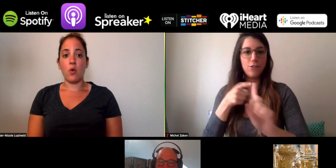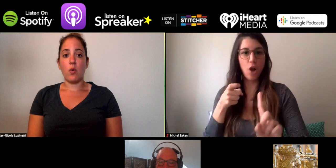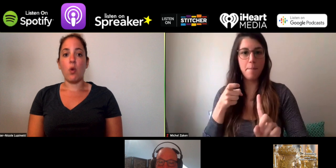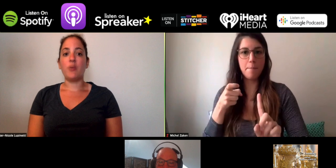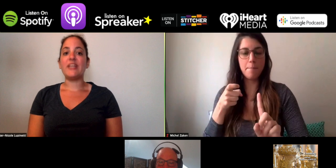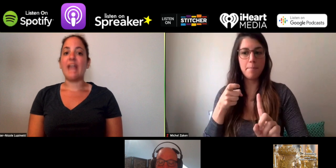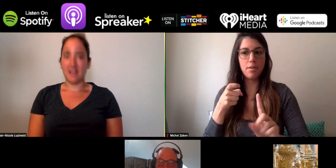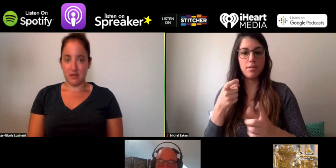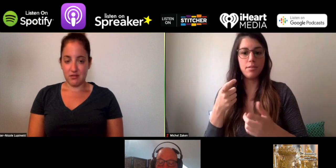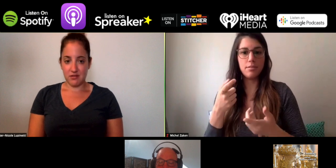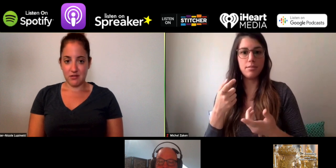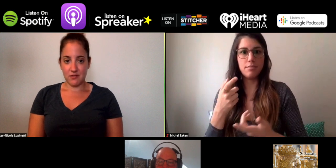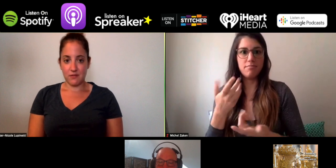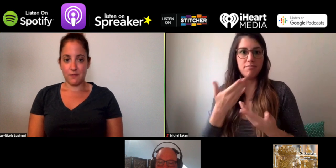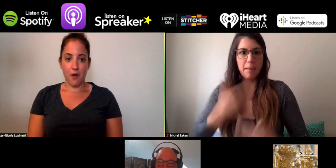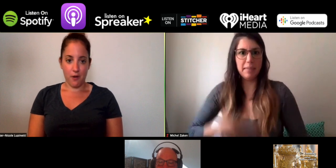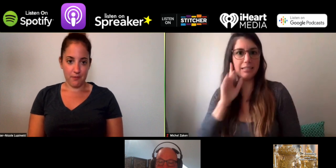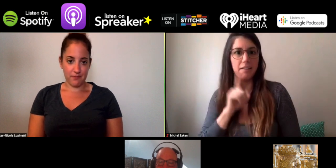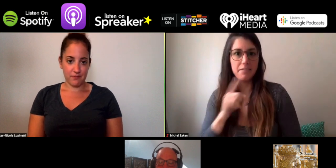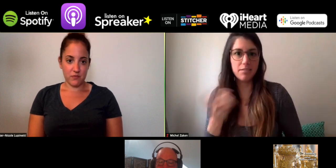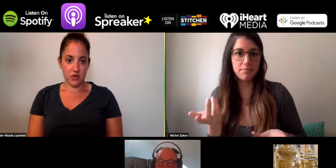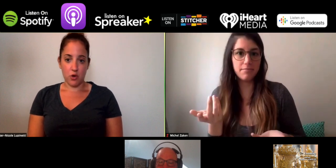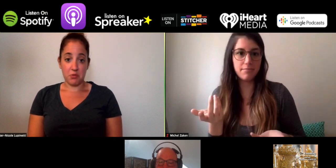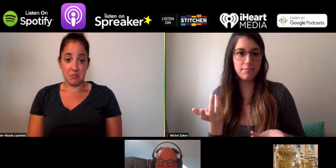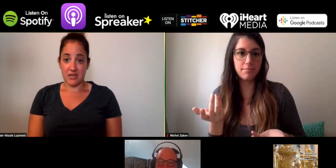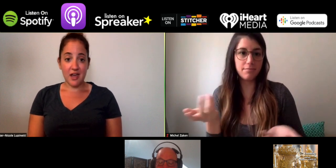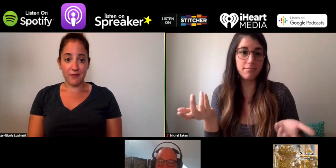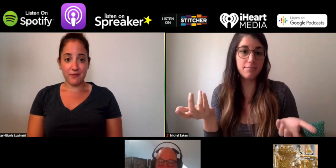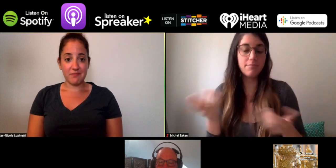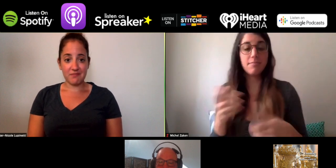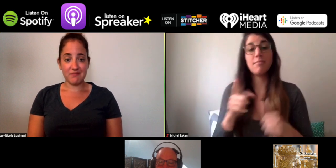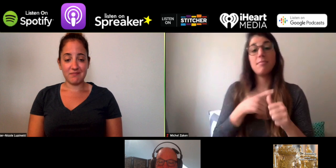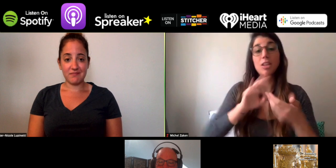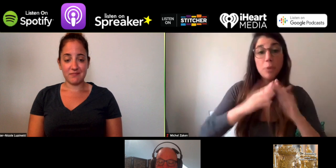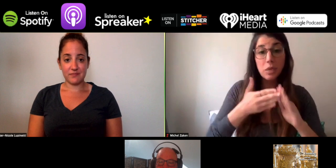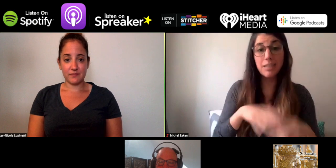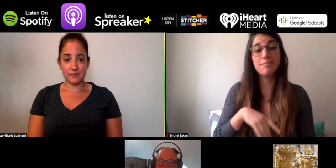know, what we gain from, you know, being deaf.